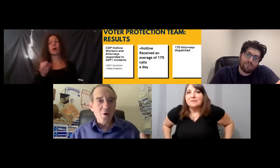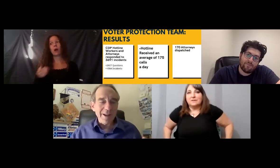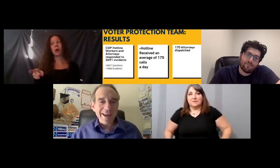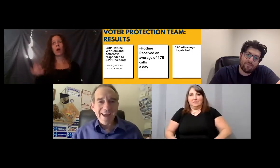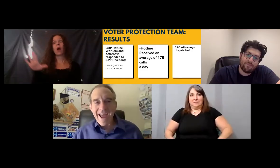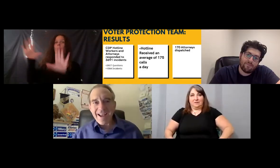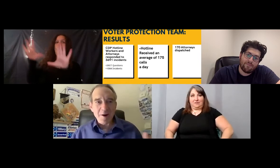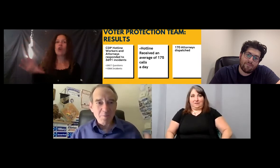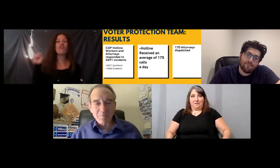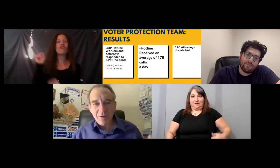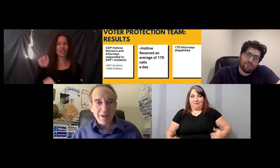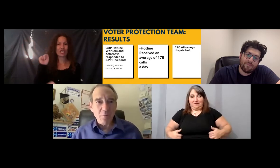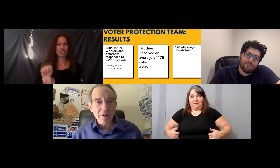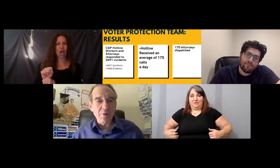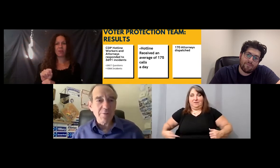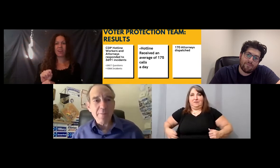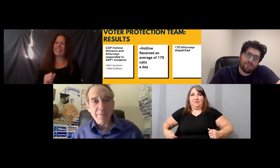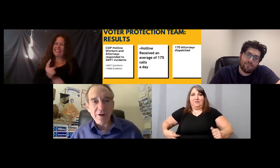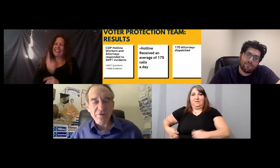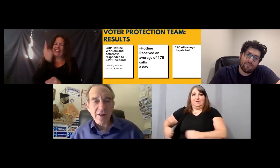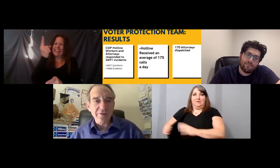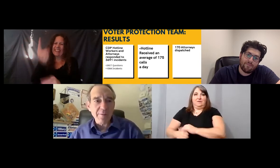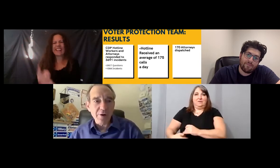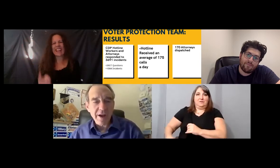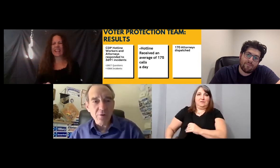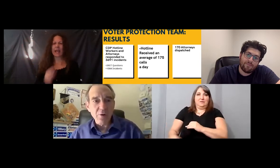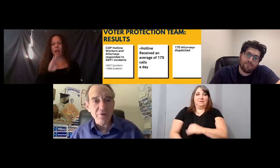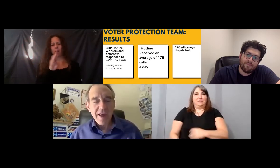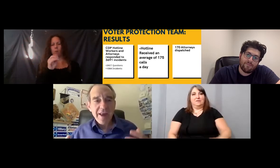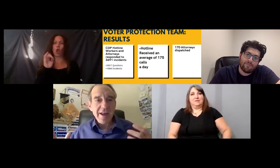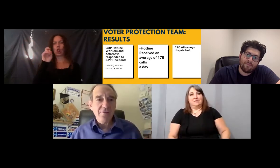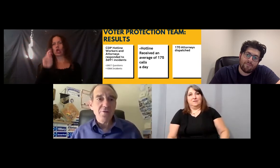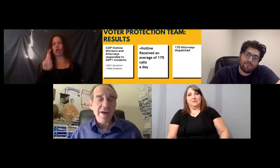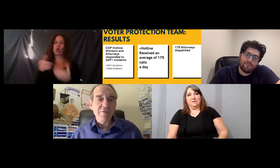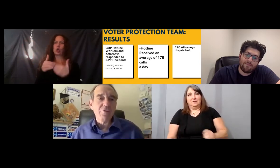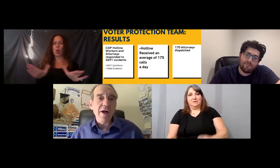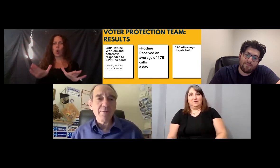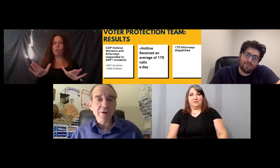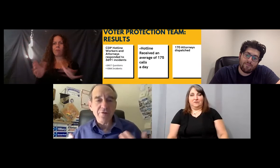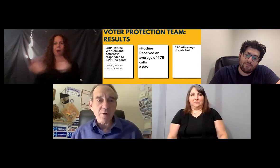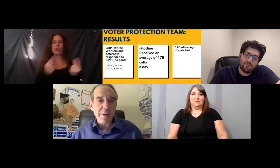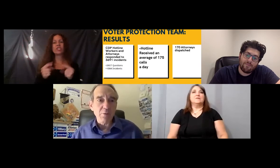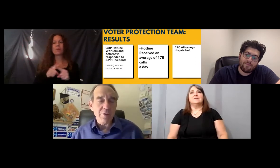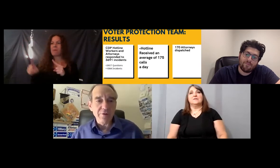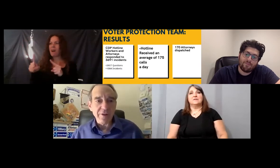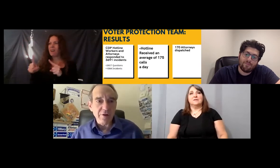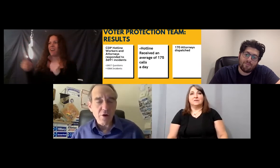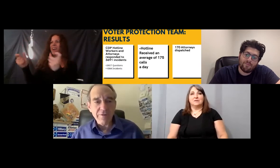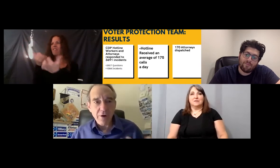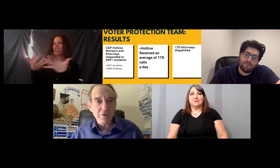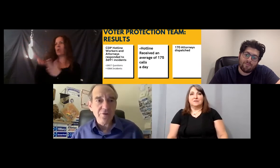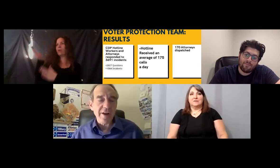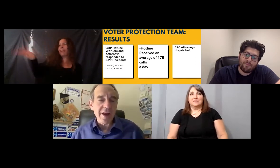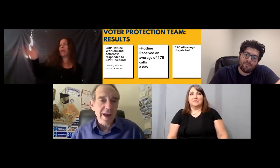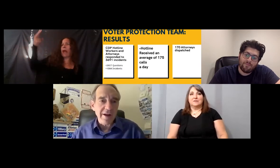what was normally a kind of literally boiler room type operation at the state party headquarters into a virtual operation where people were using their